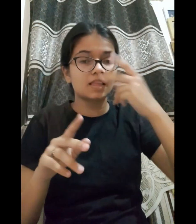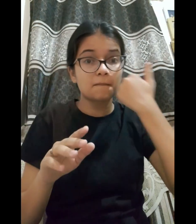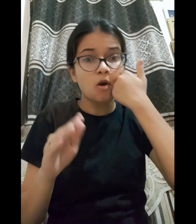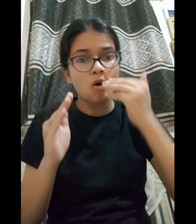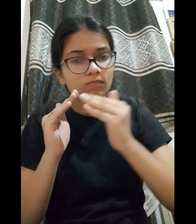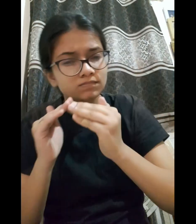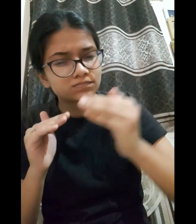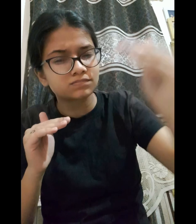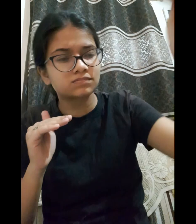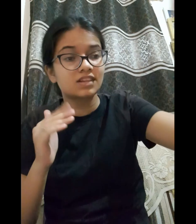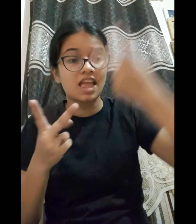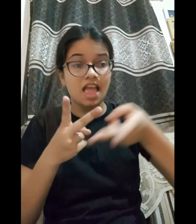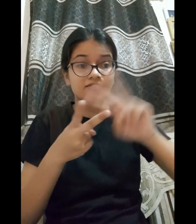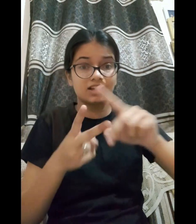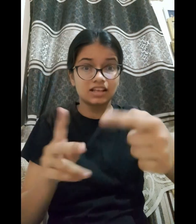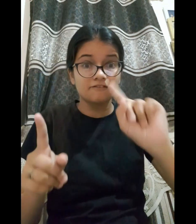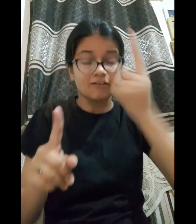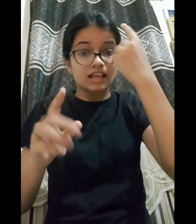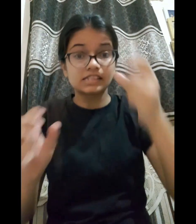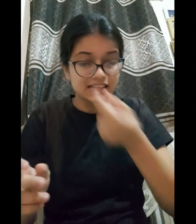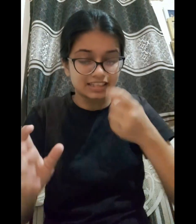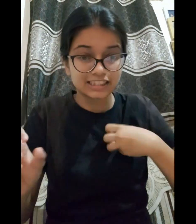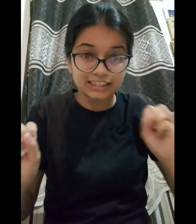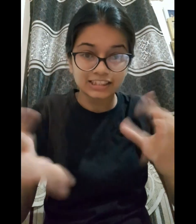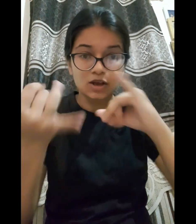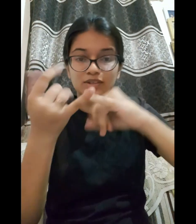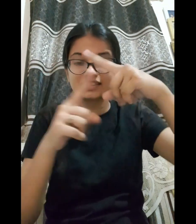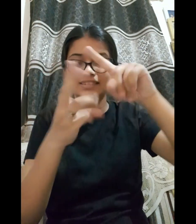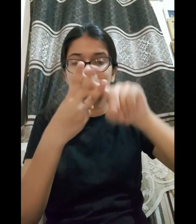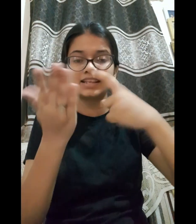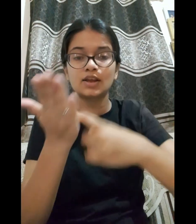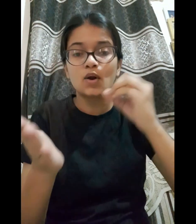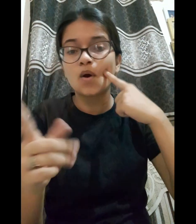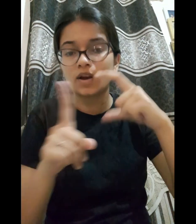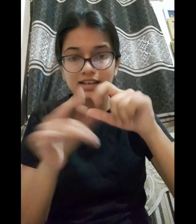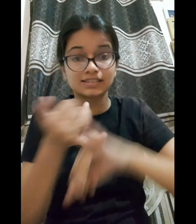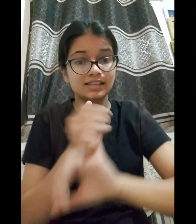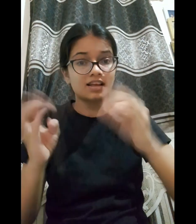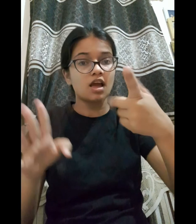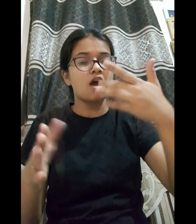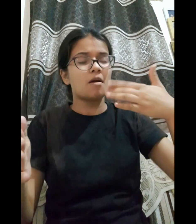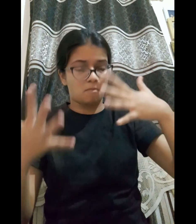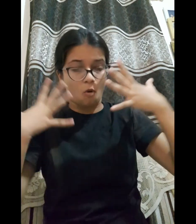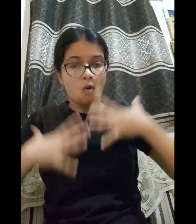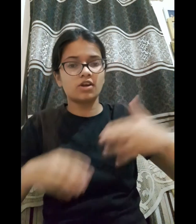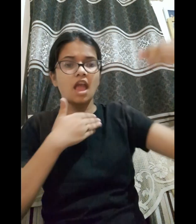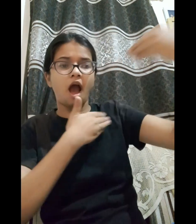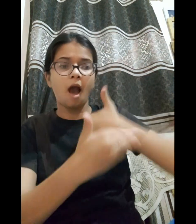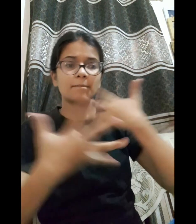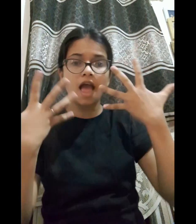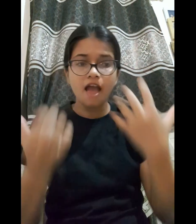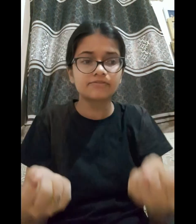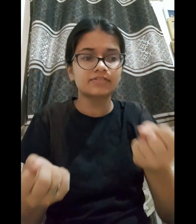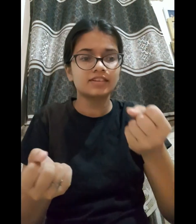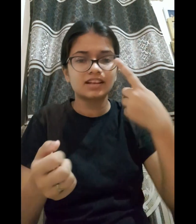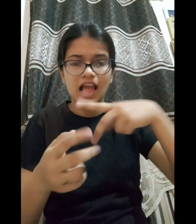be prolonged if you start steroids early on. Don't do that mistake. You're actually harming your body by preventing the body from